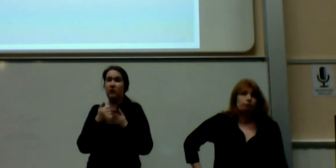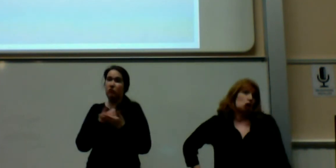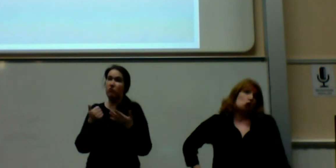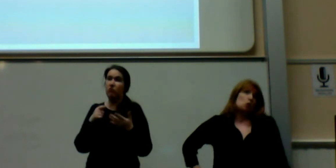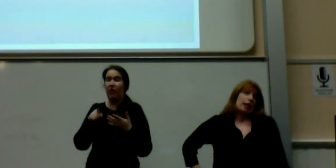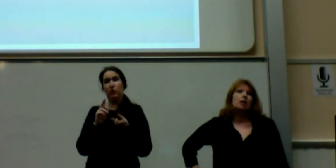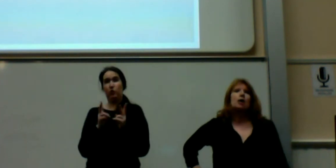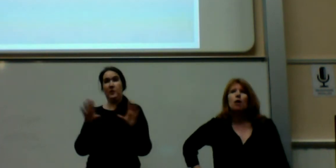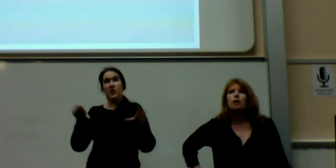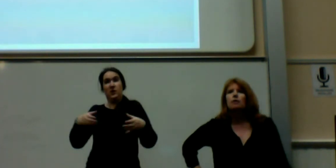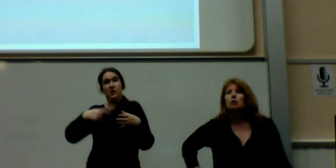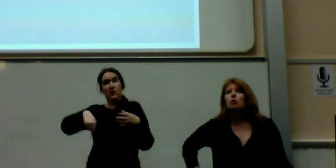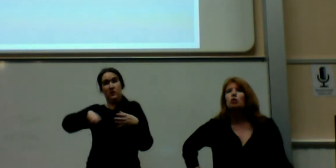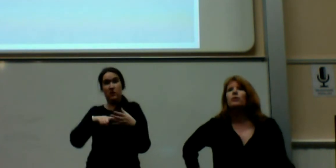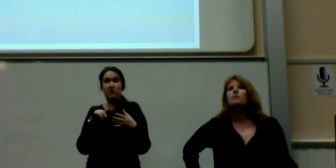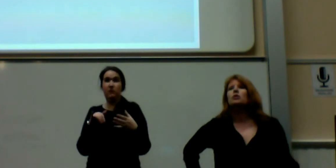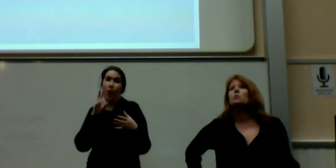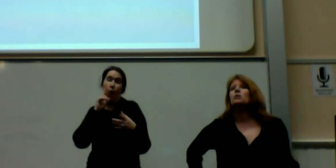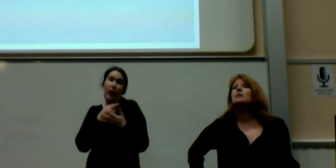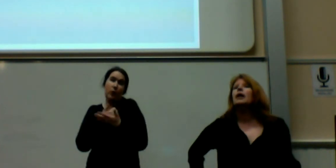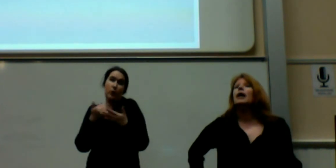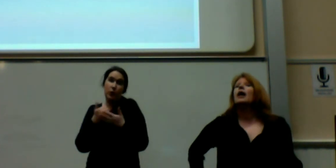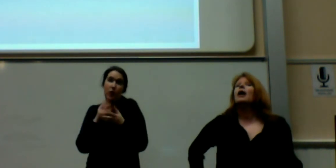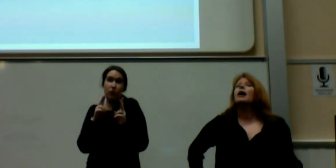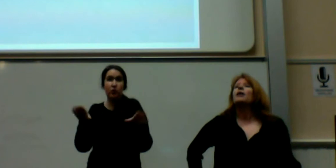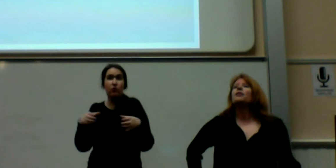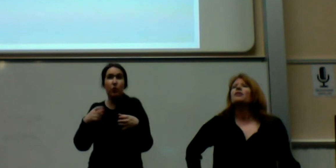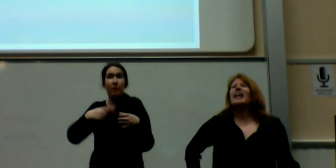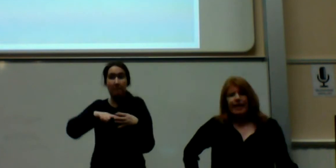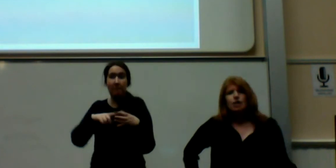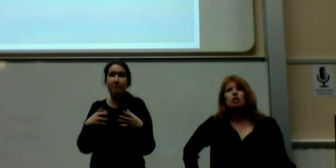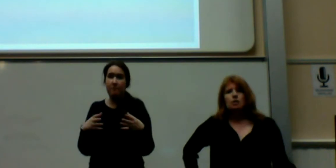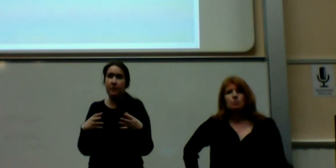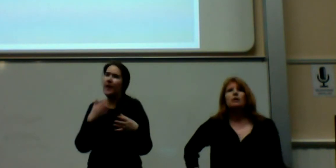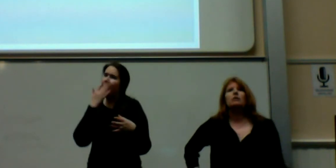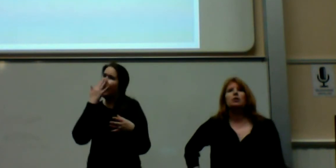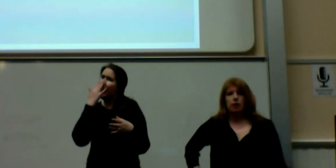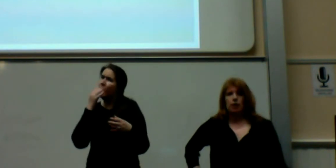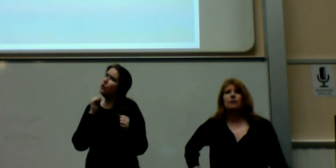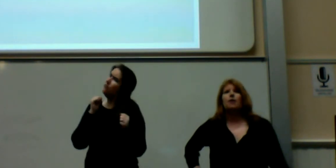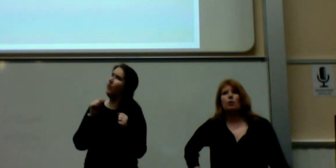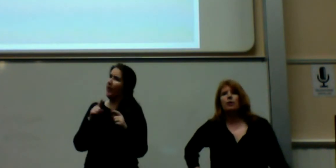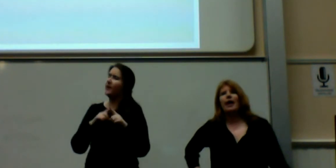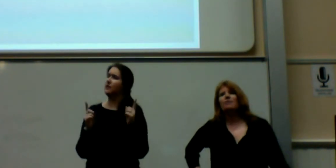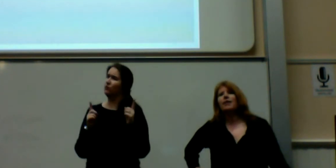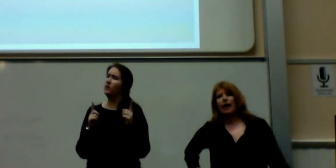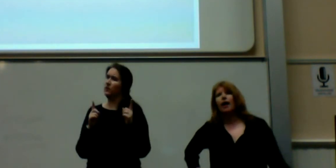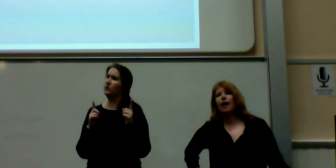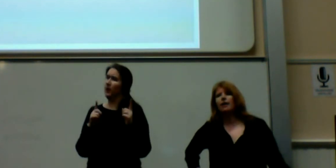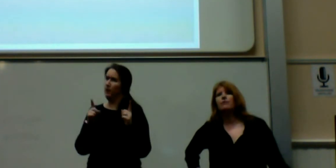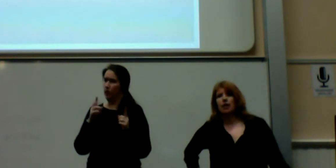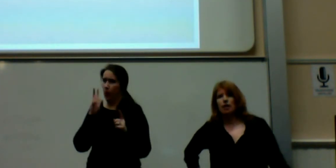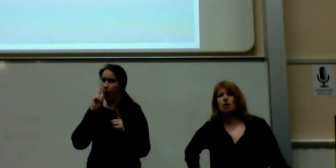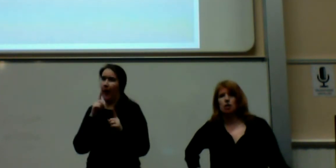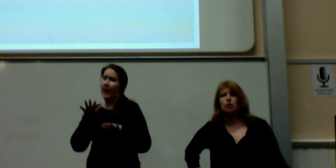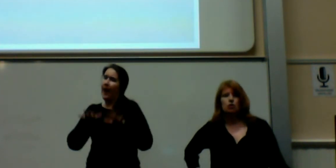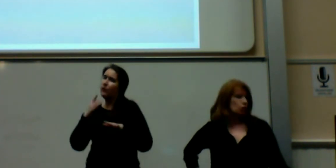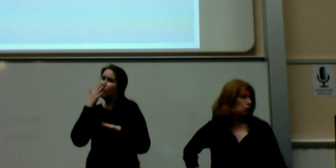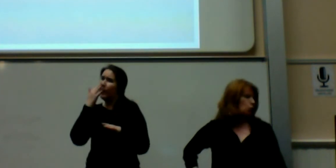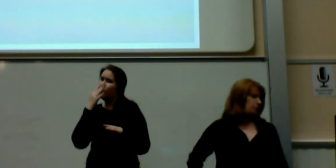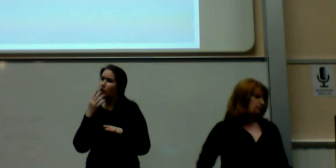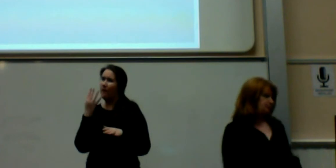sort of a okay, run-of-the-mill group of individuals. The age is a bit unique that we would have that high of an